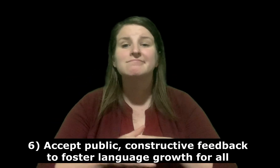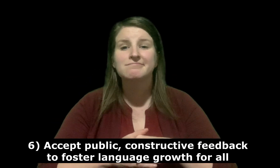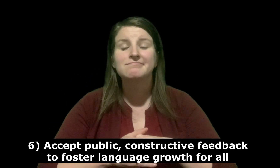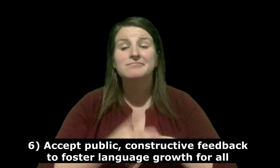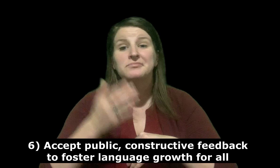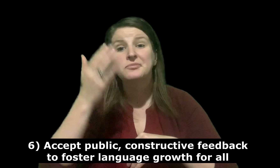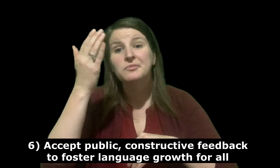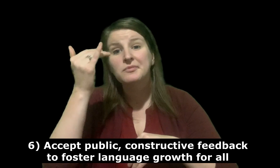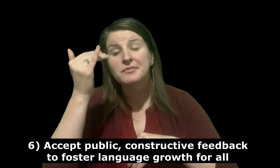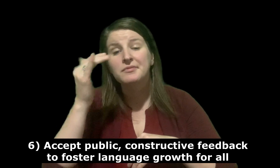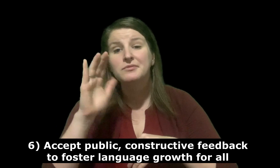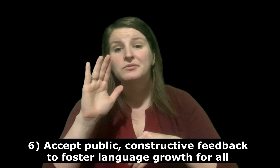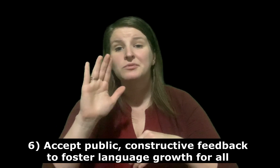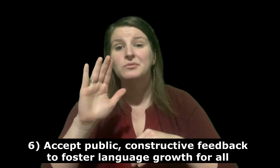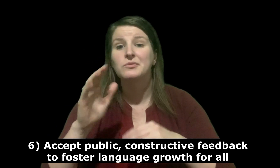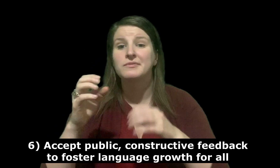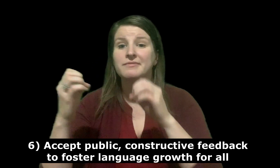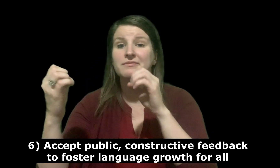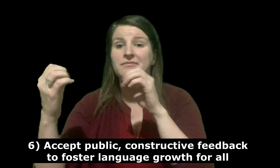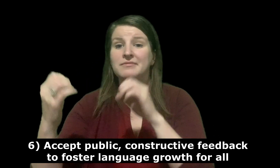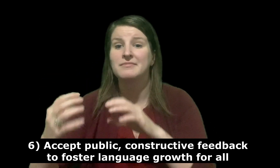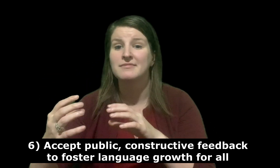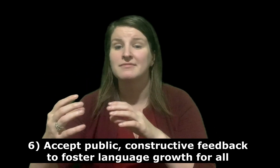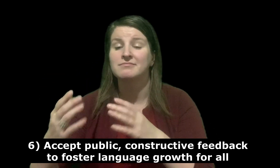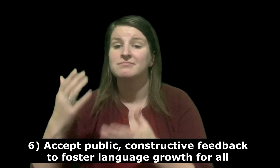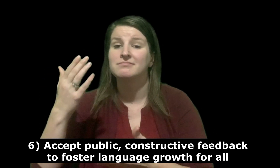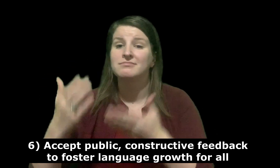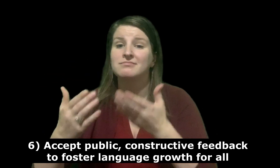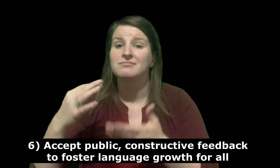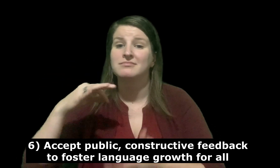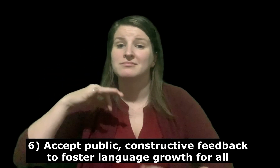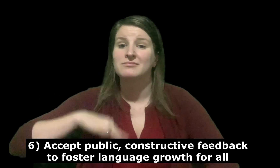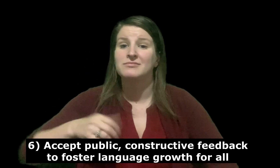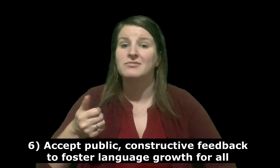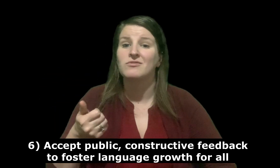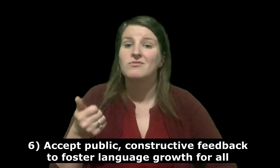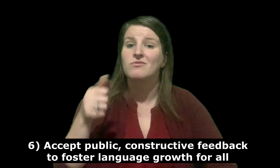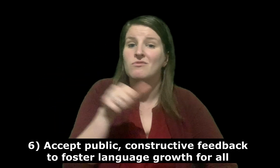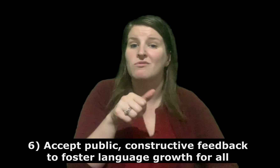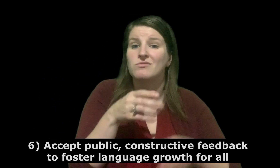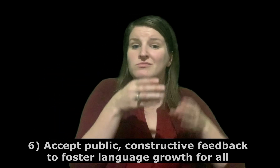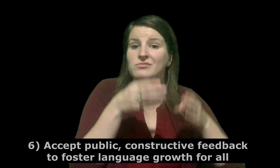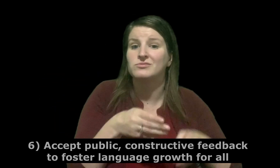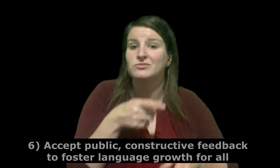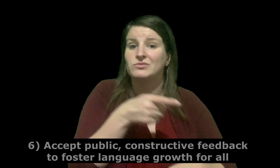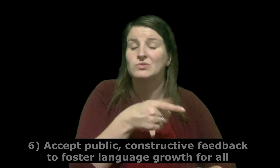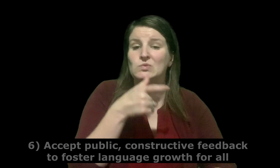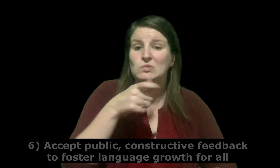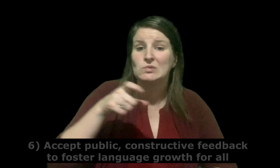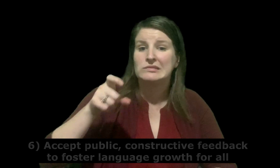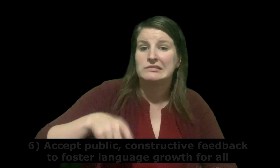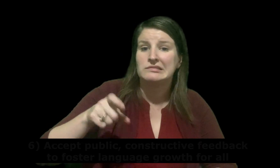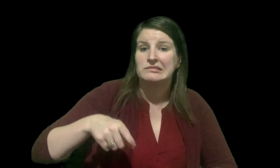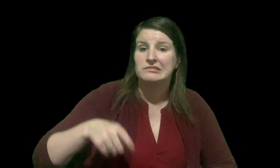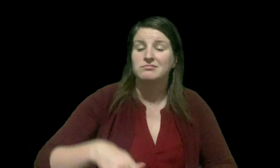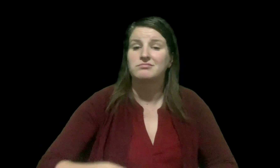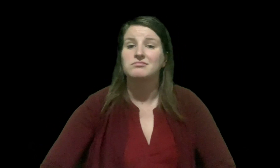And we need to be open to accepting feedback and constructive criticism from each other, because that